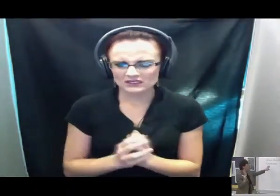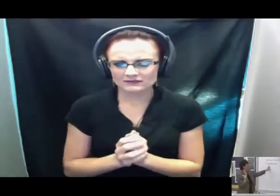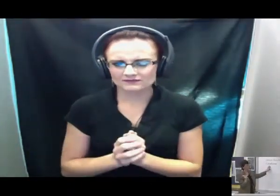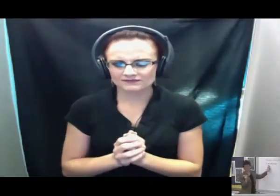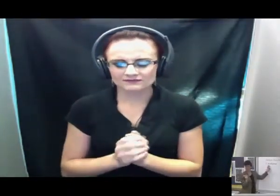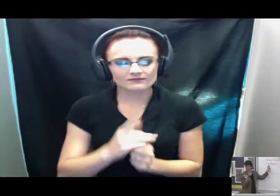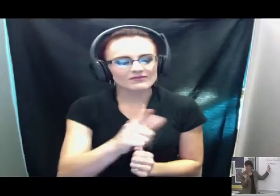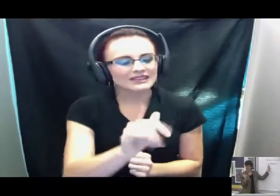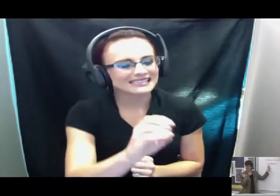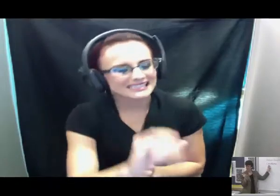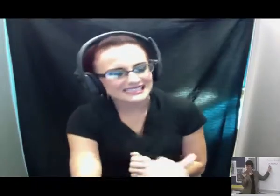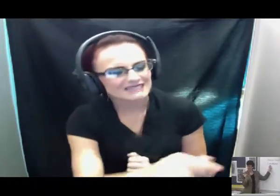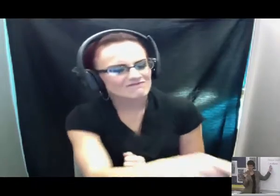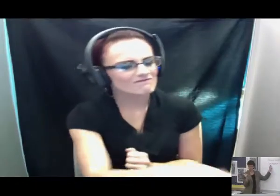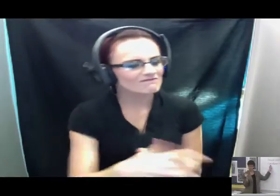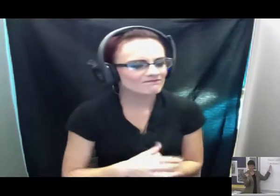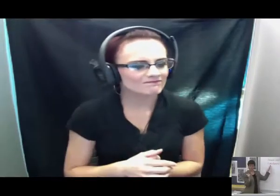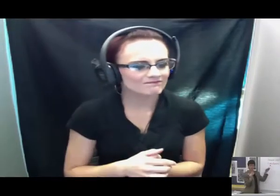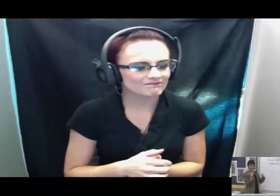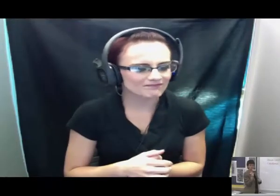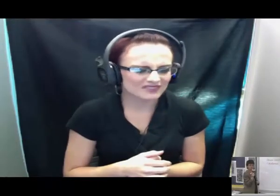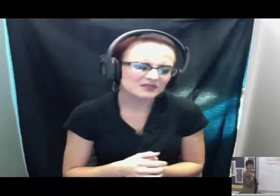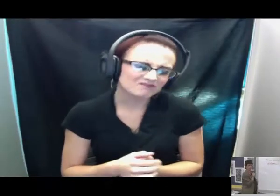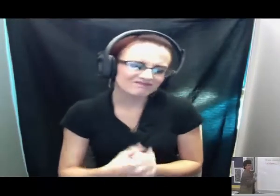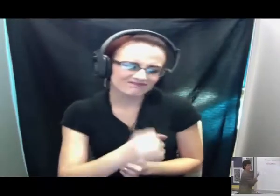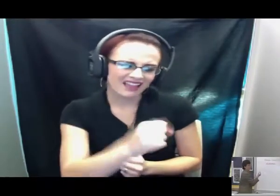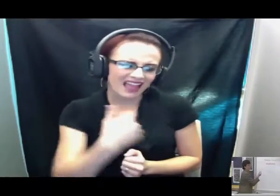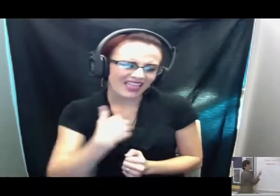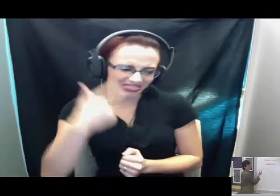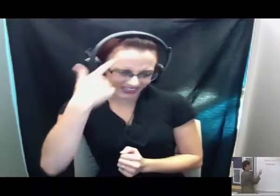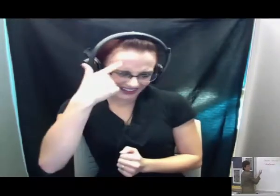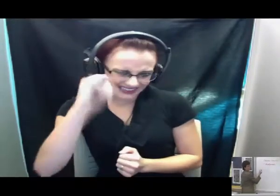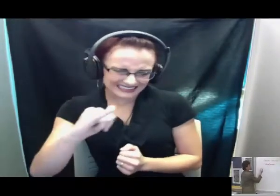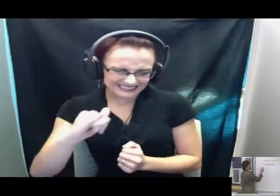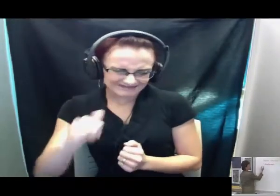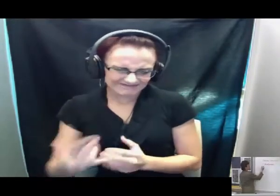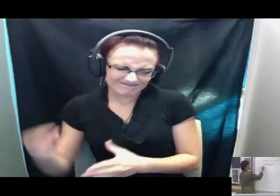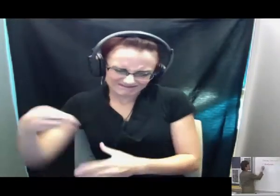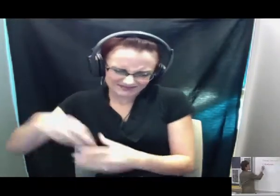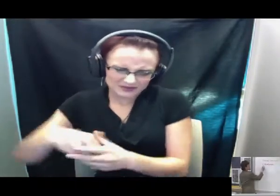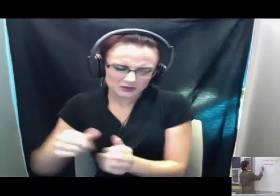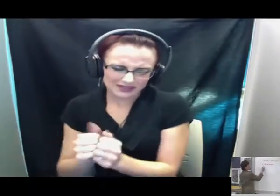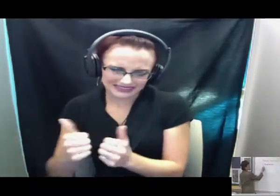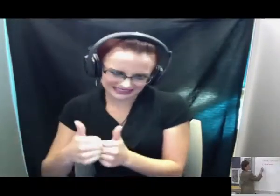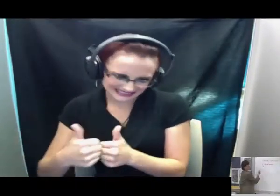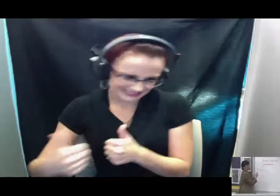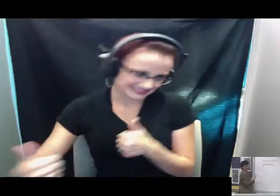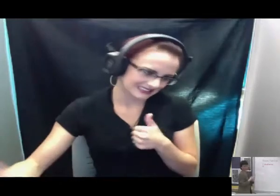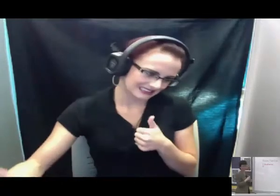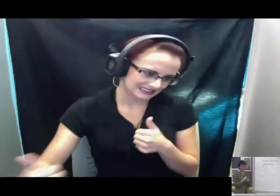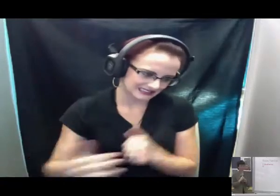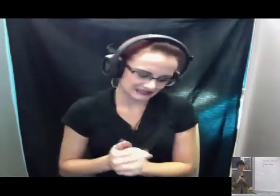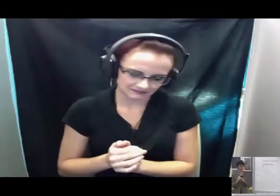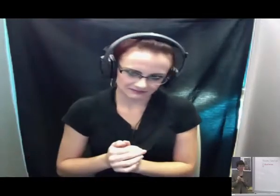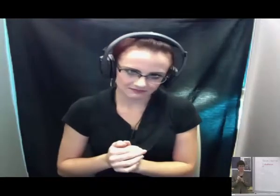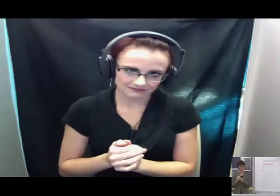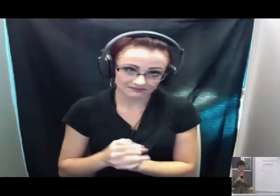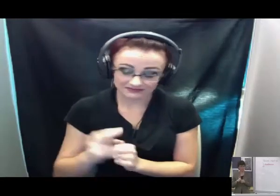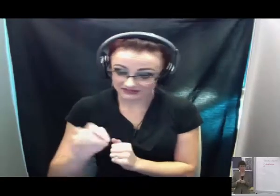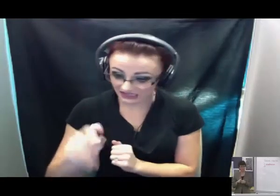Okay, that would be distance. Chris? Being sure that people knew how